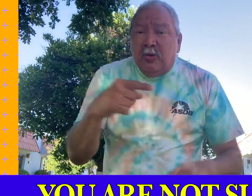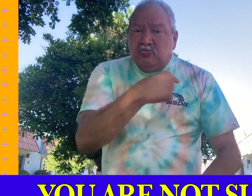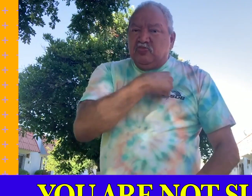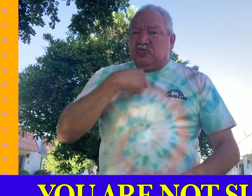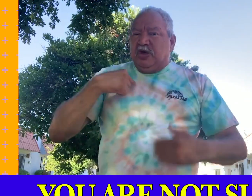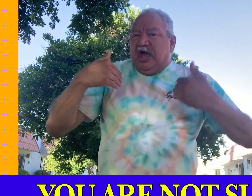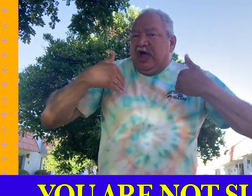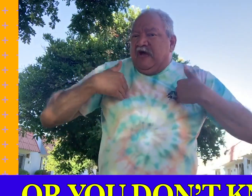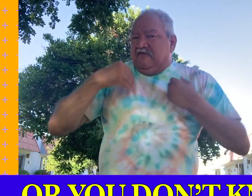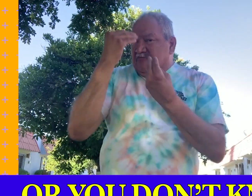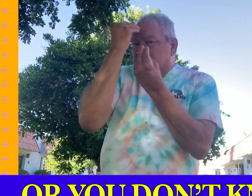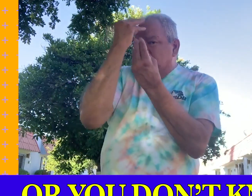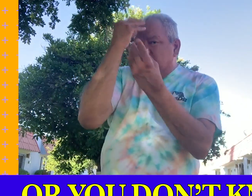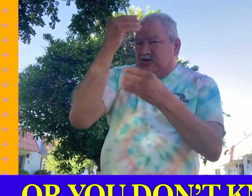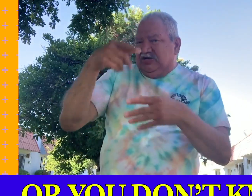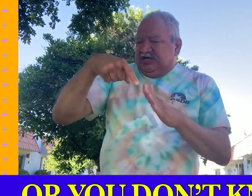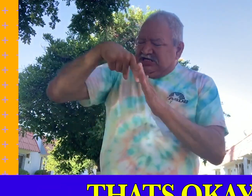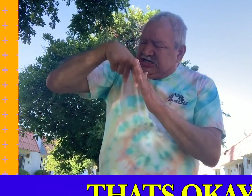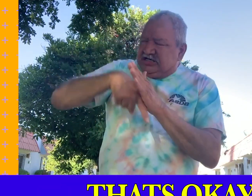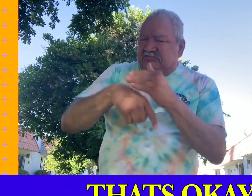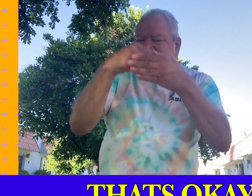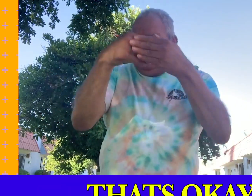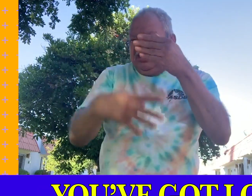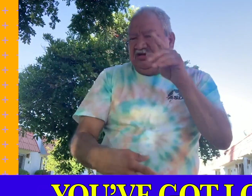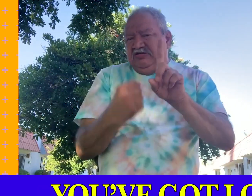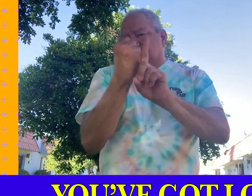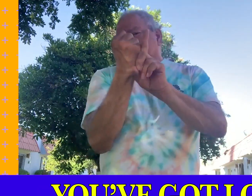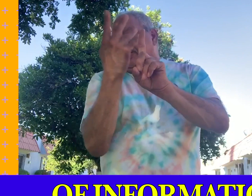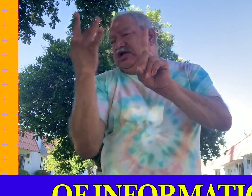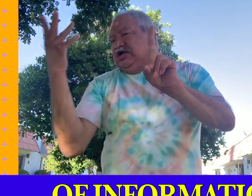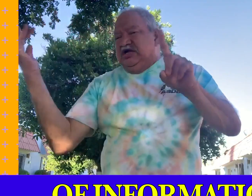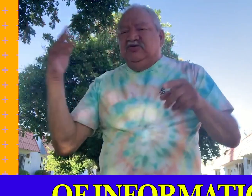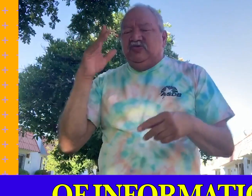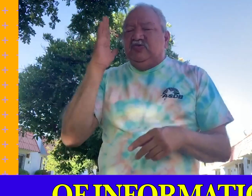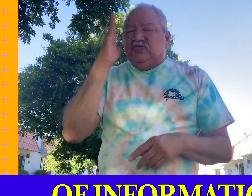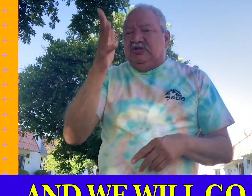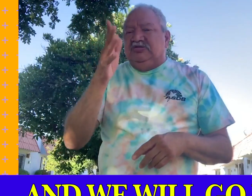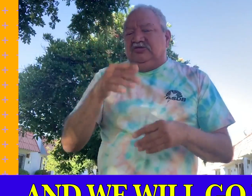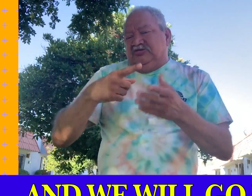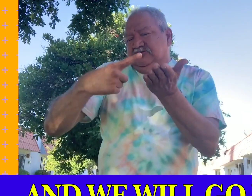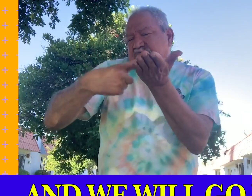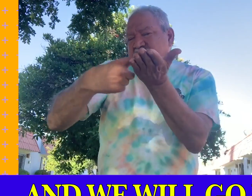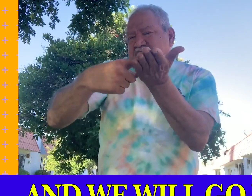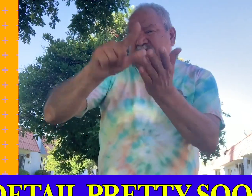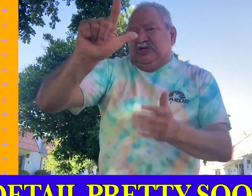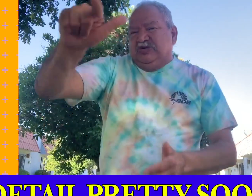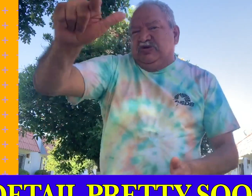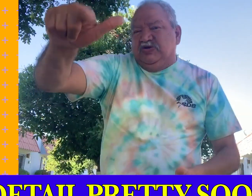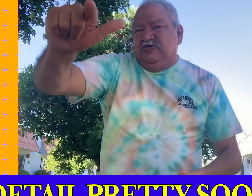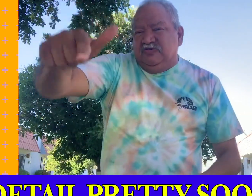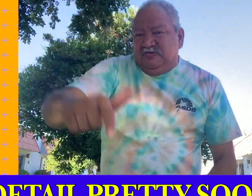If you're not sure or you don't know, that's okay. We've got lots of information and we'll go into detail pretty soon